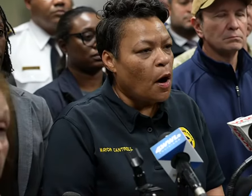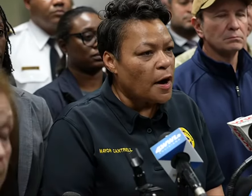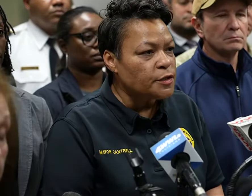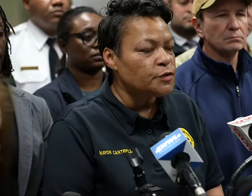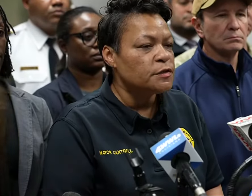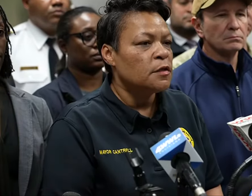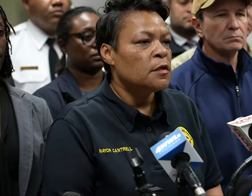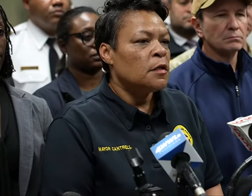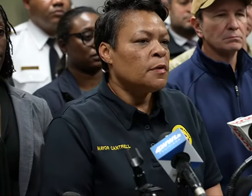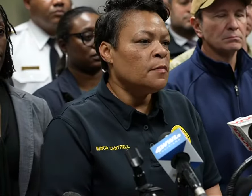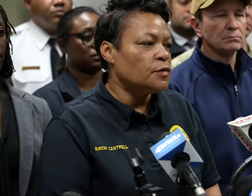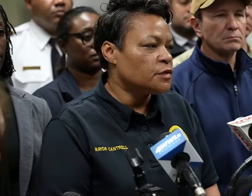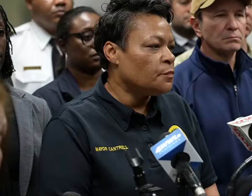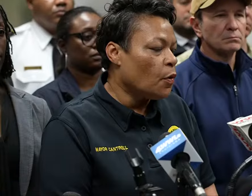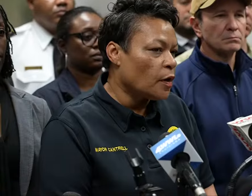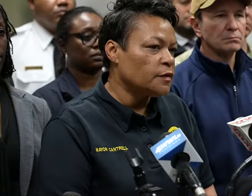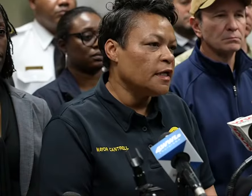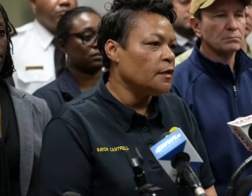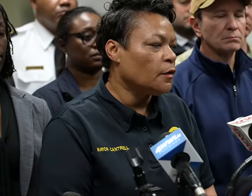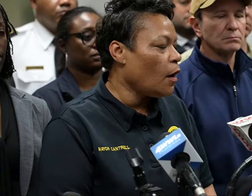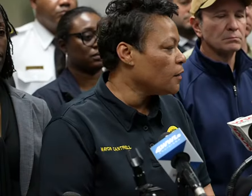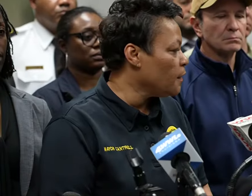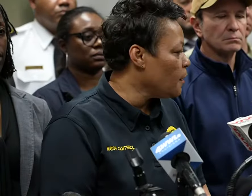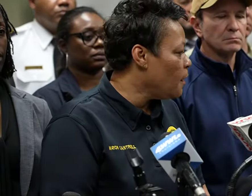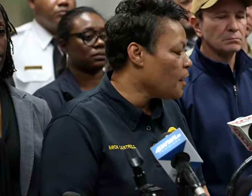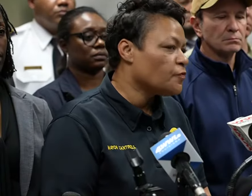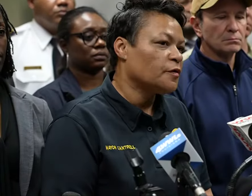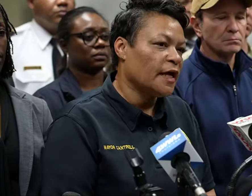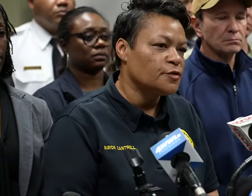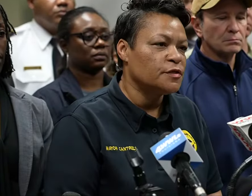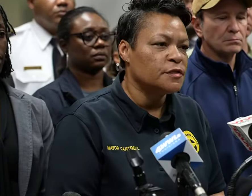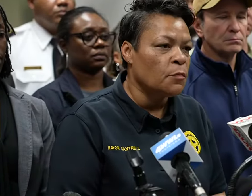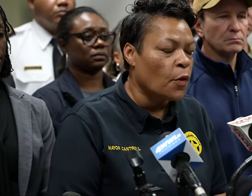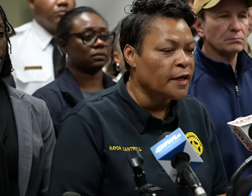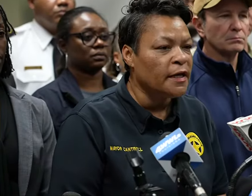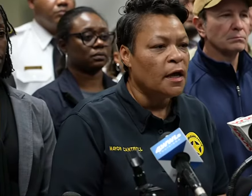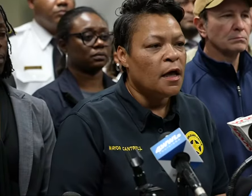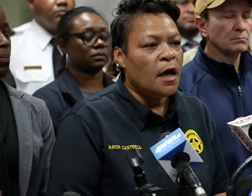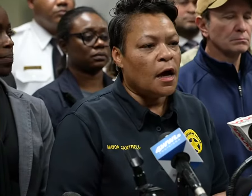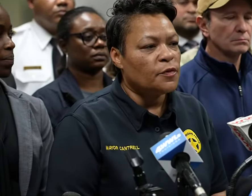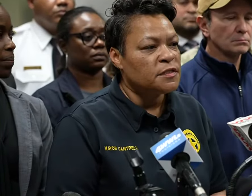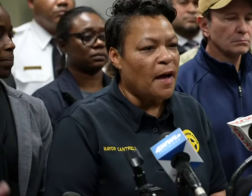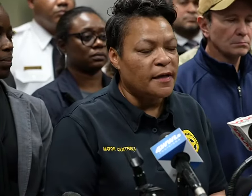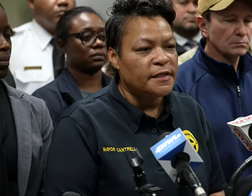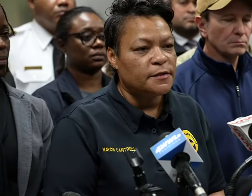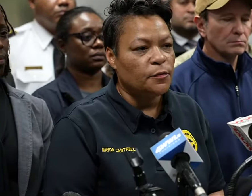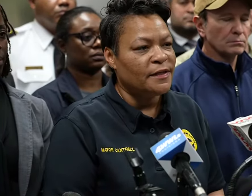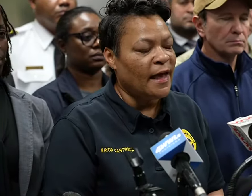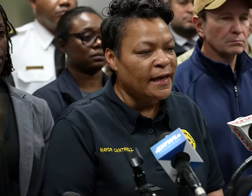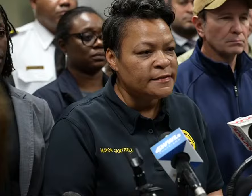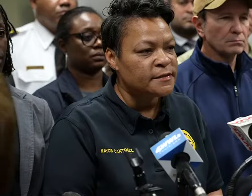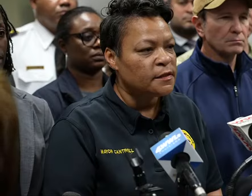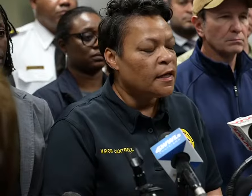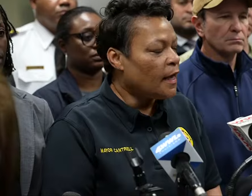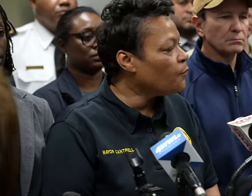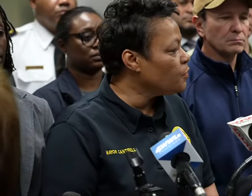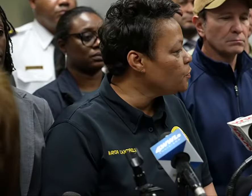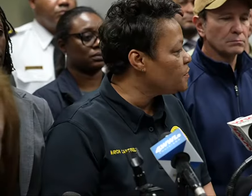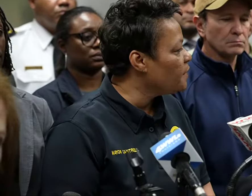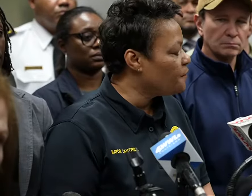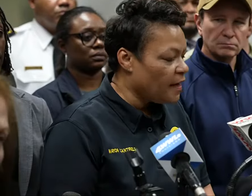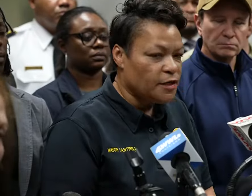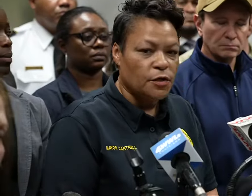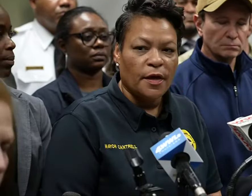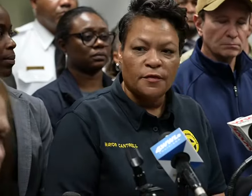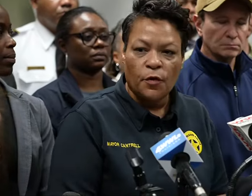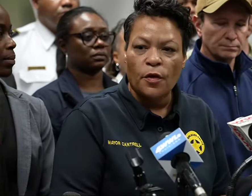federal partners, but most importantly, calling Governor Landry this morning, responded with haste, and we do